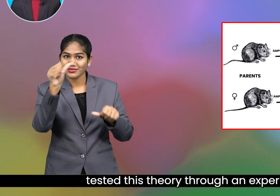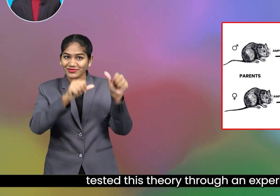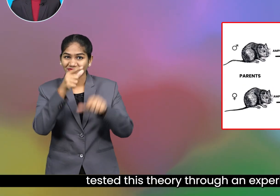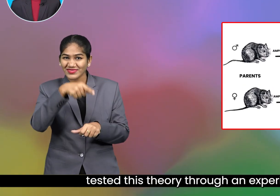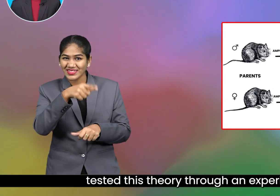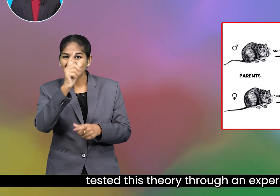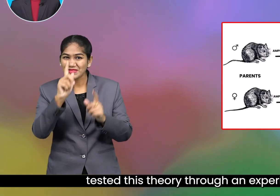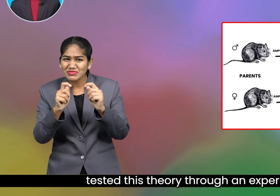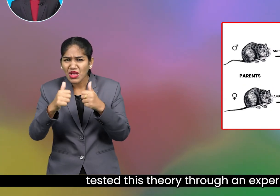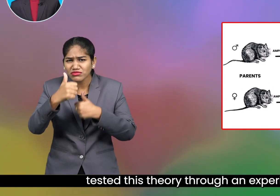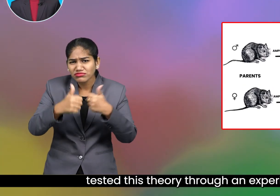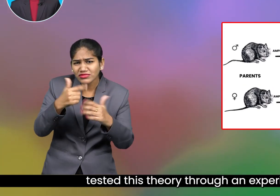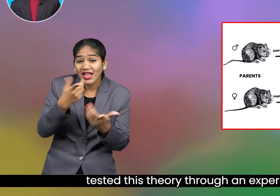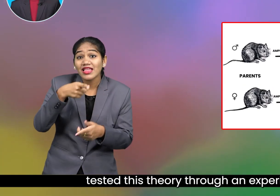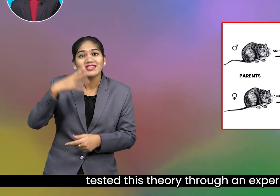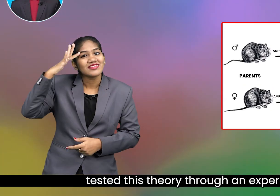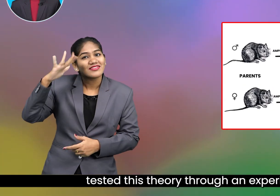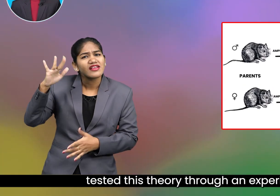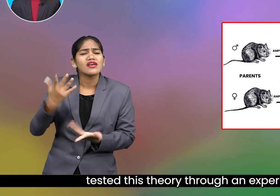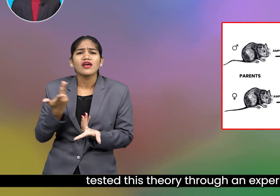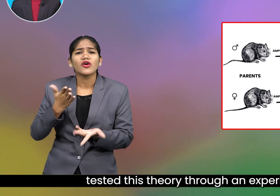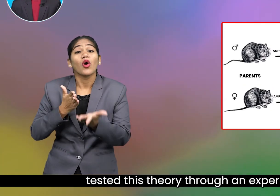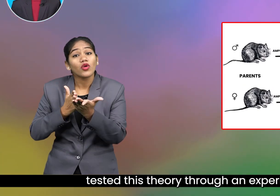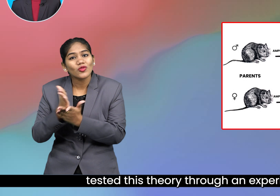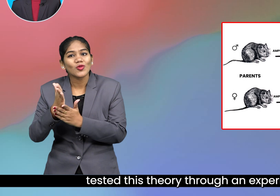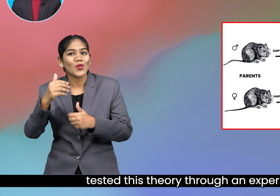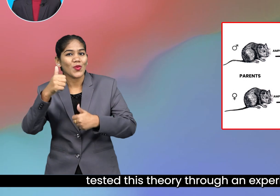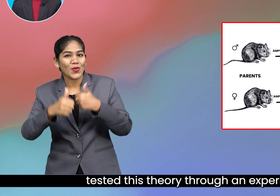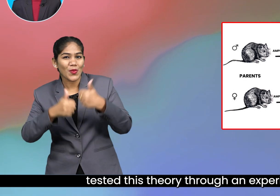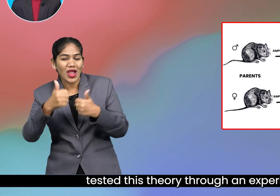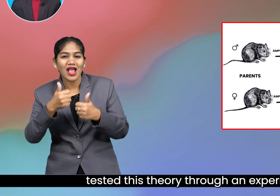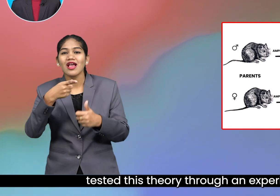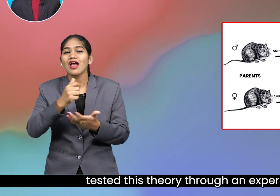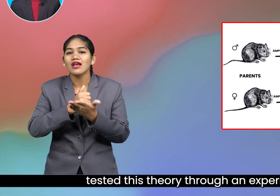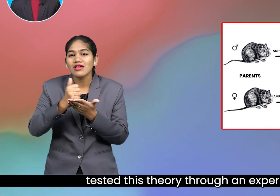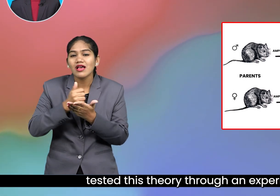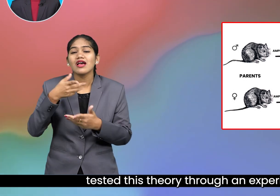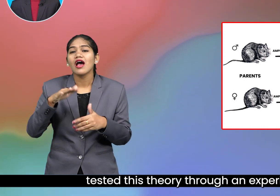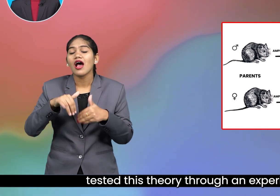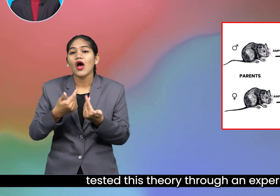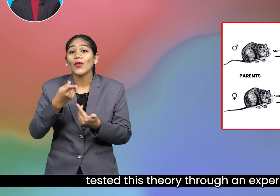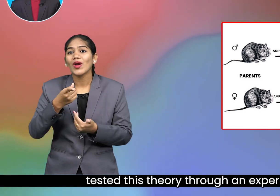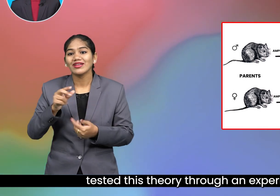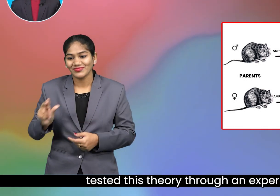tested this theory through an experiment on rats.